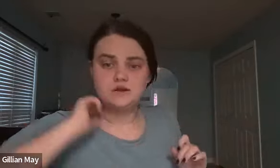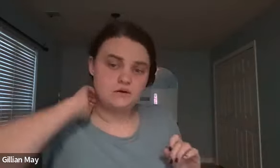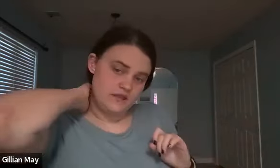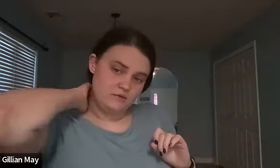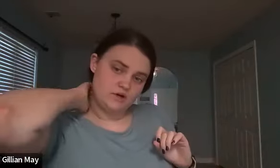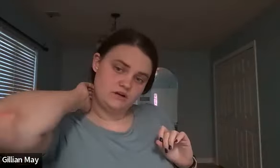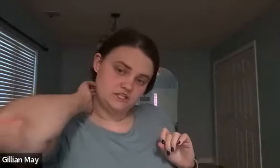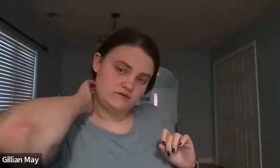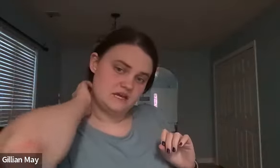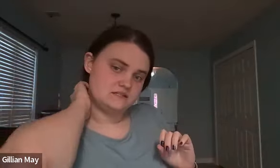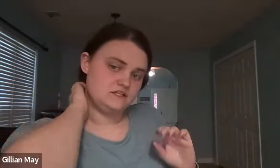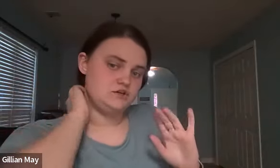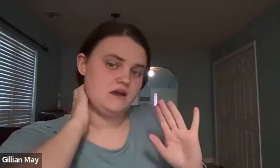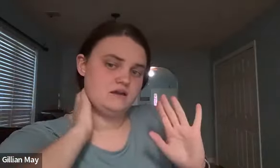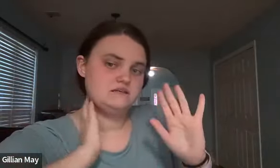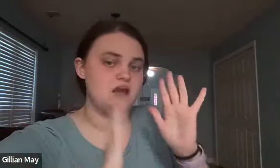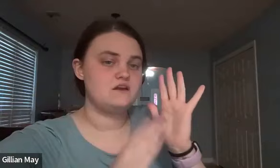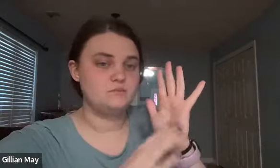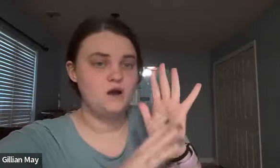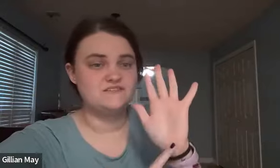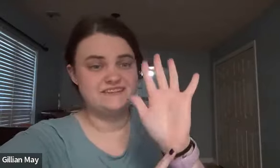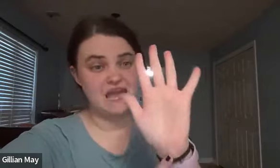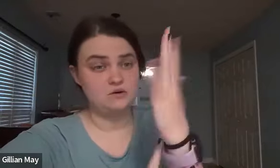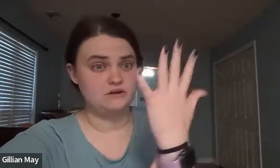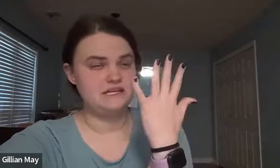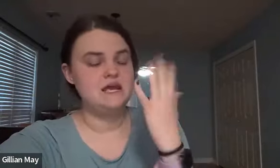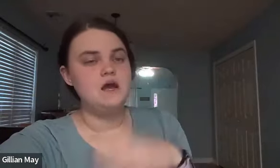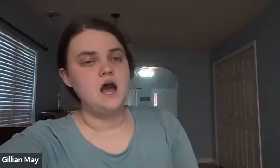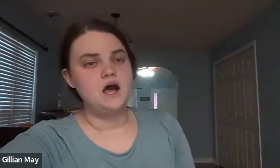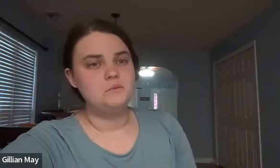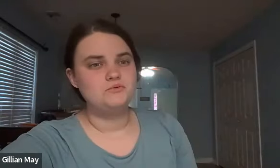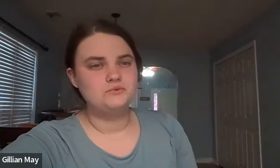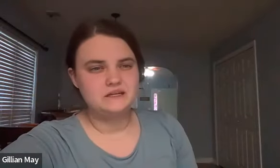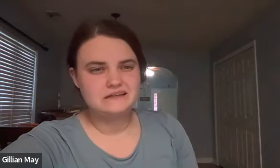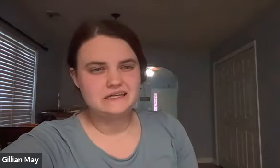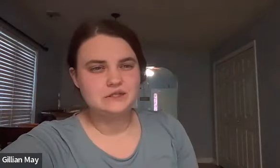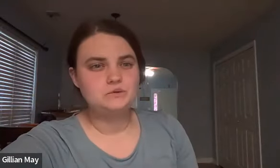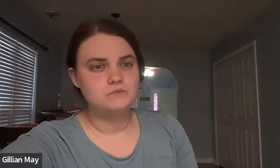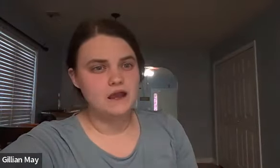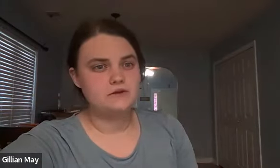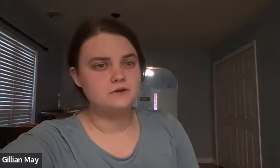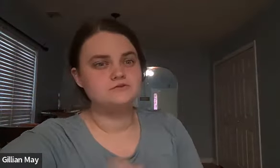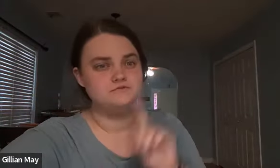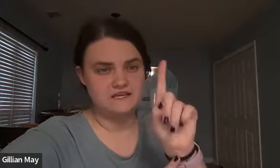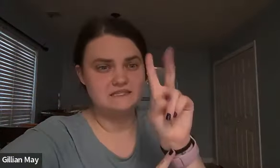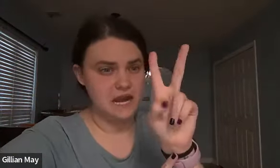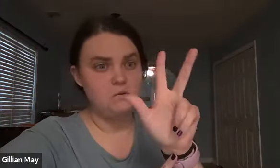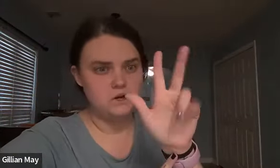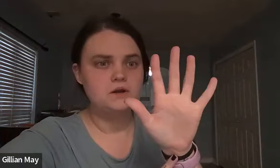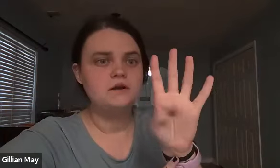So we have one question that was asking, does it matter if your palm is facing out or in? Really, you would rather face it outward.